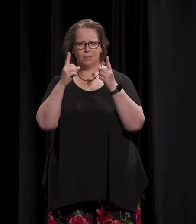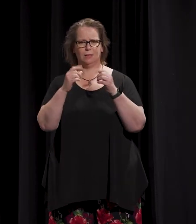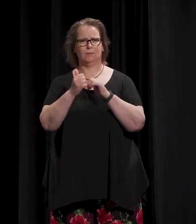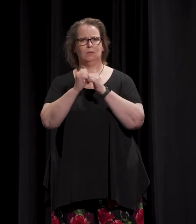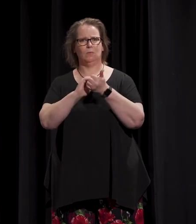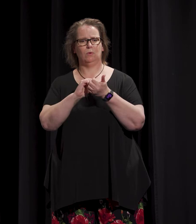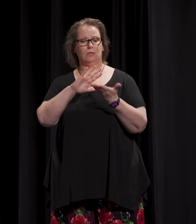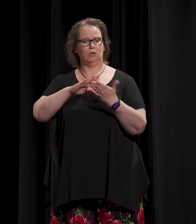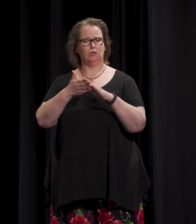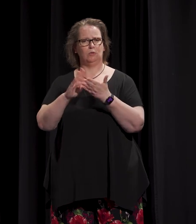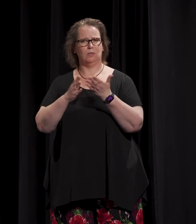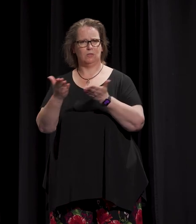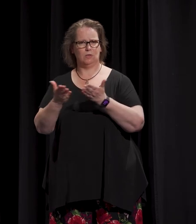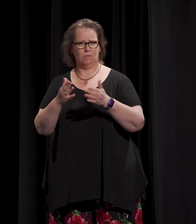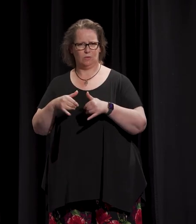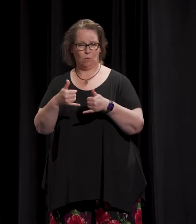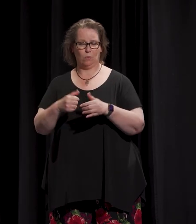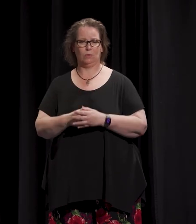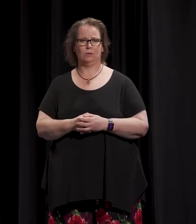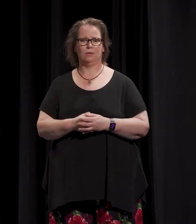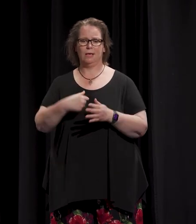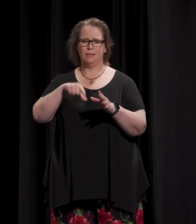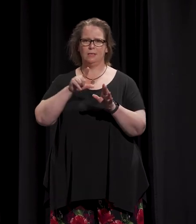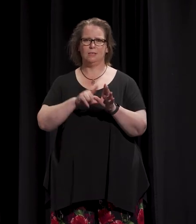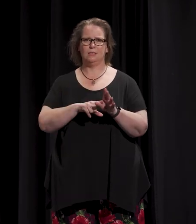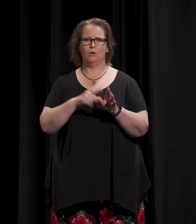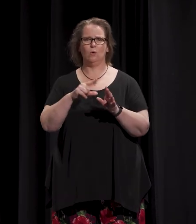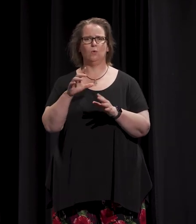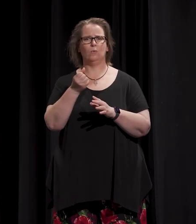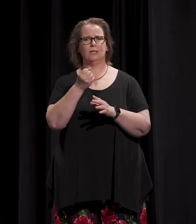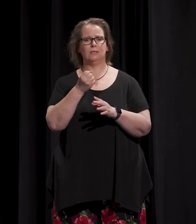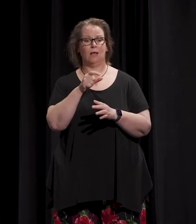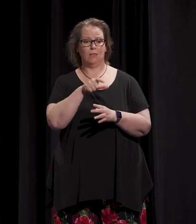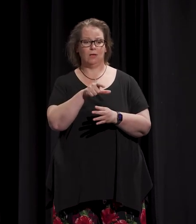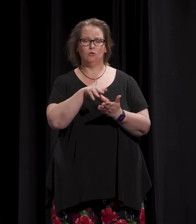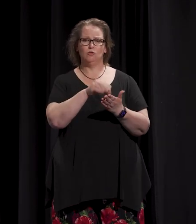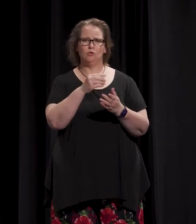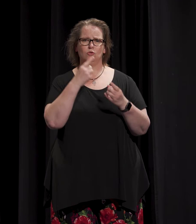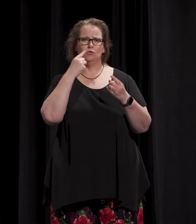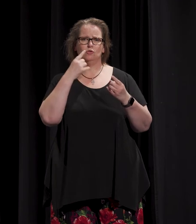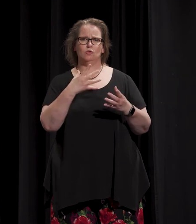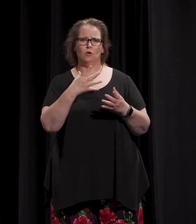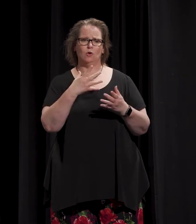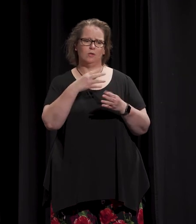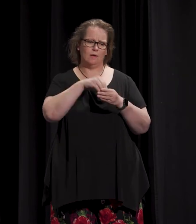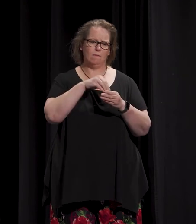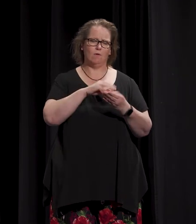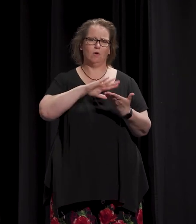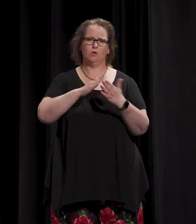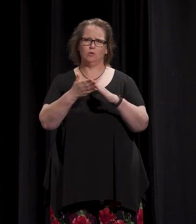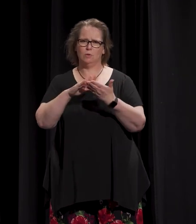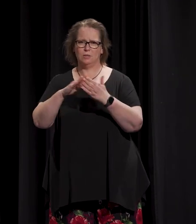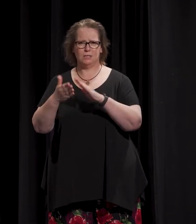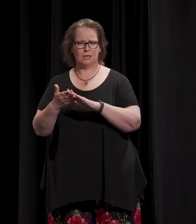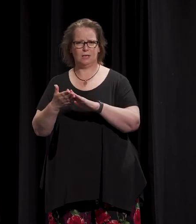and community service. This year's All-Rounder Award goes to a student that has demonstrated service to their community,